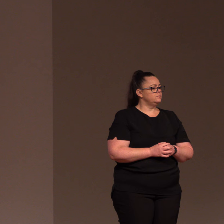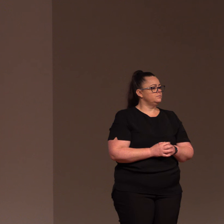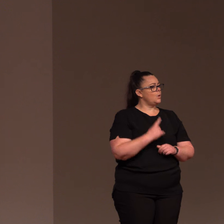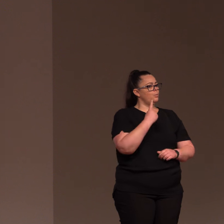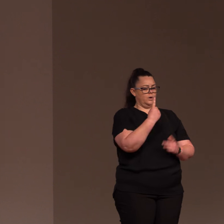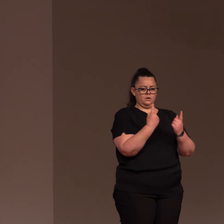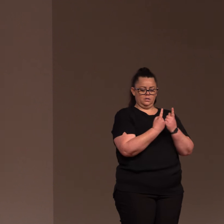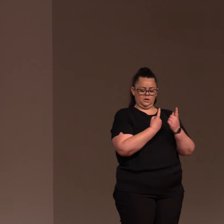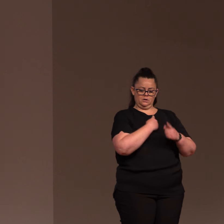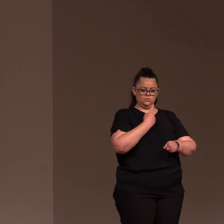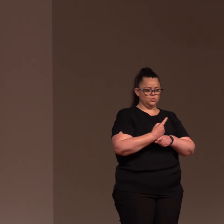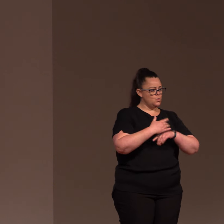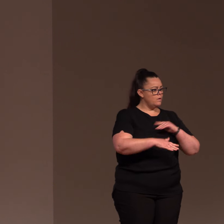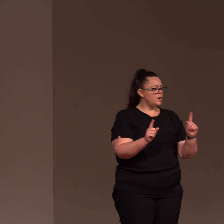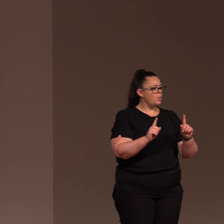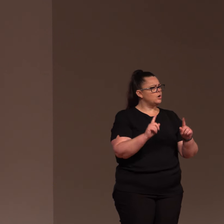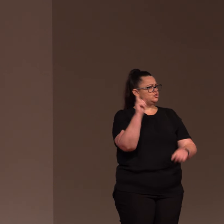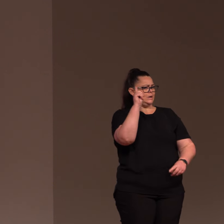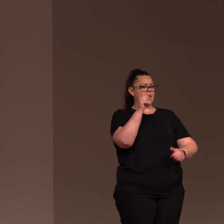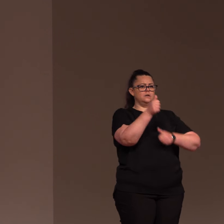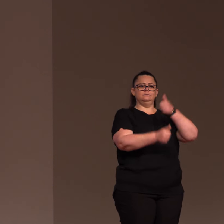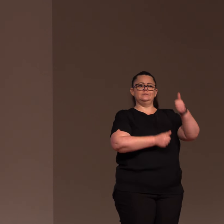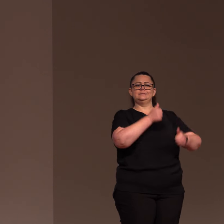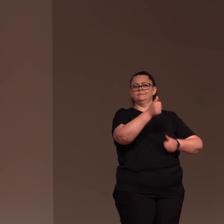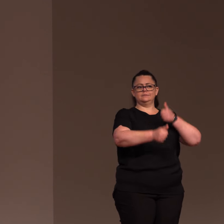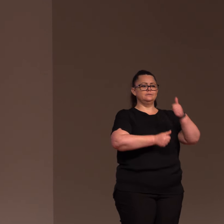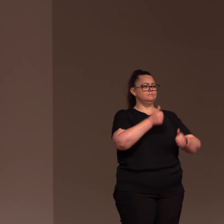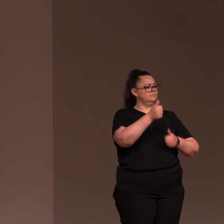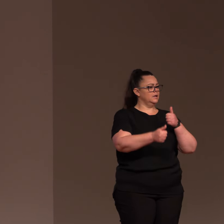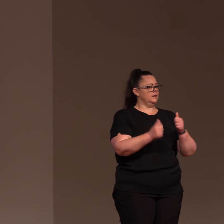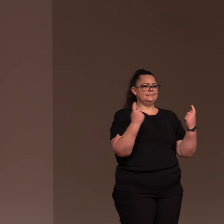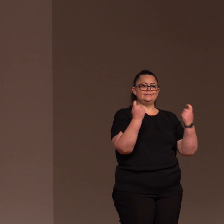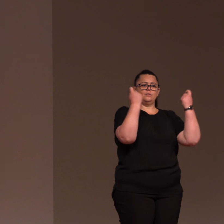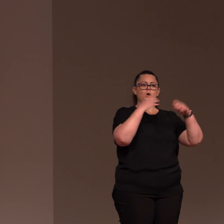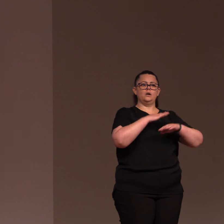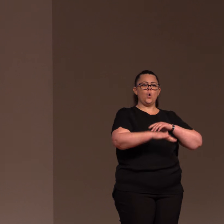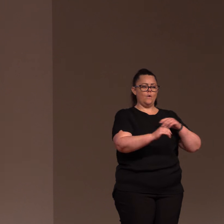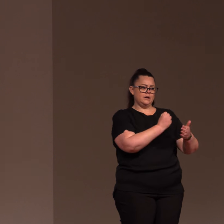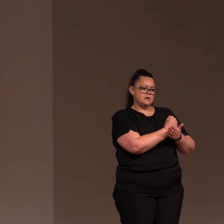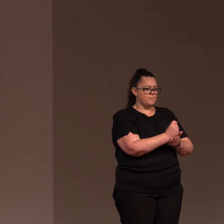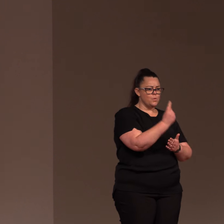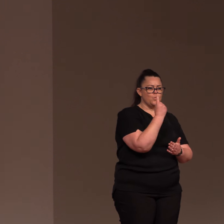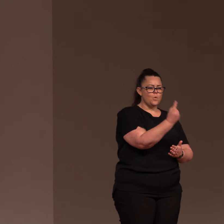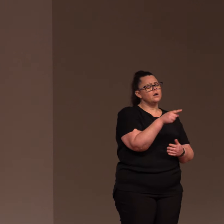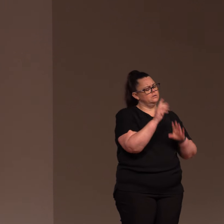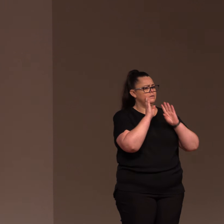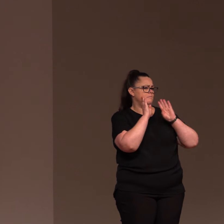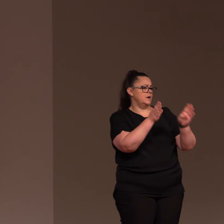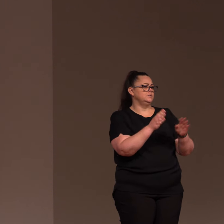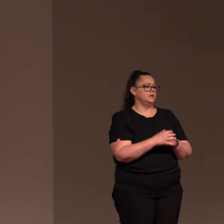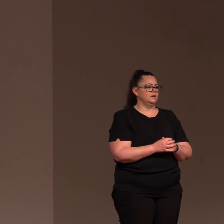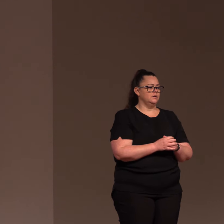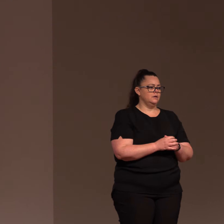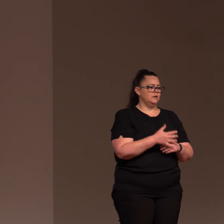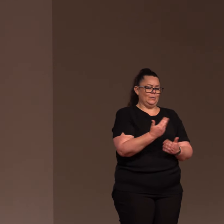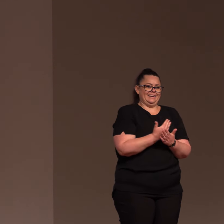that we're here to celebrate the result, the number one. And that is just so amazing. You should hang on to this for the rest of your